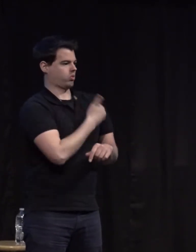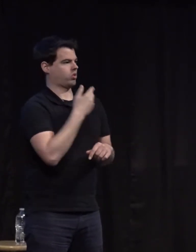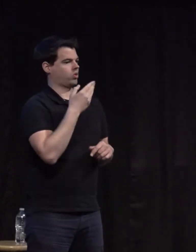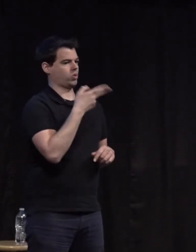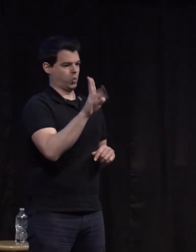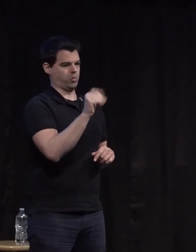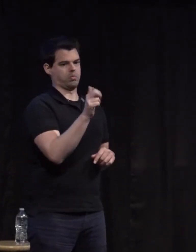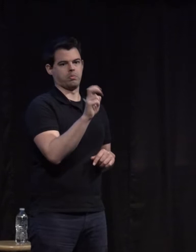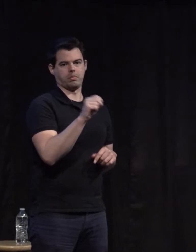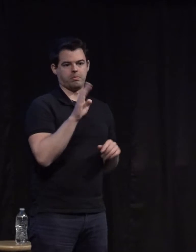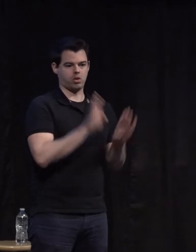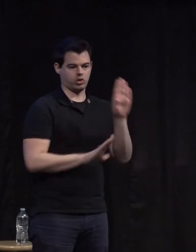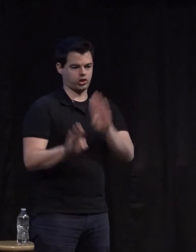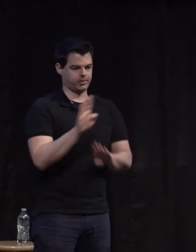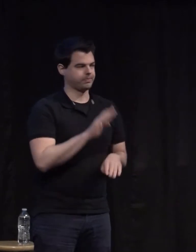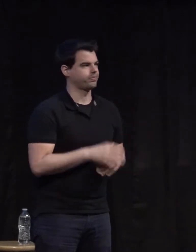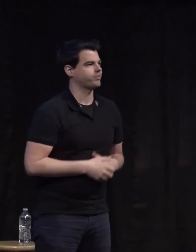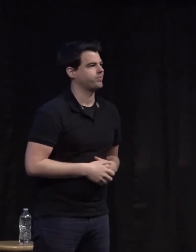So let's get into the sex.